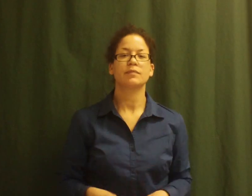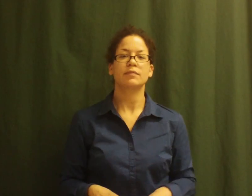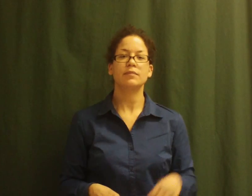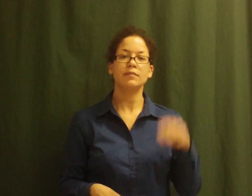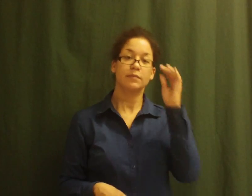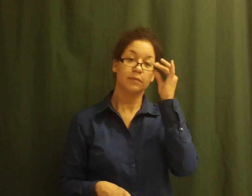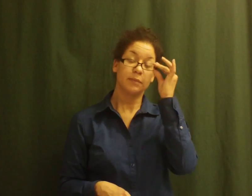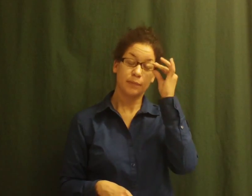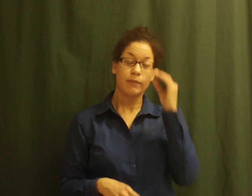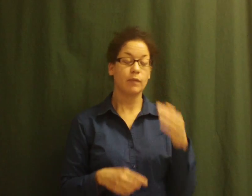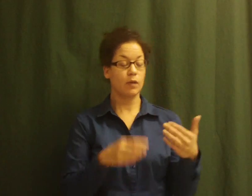Rights.